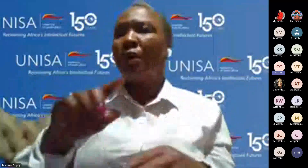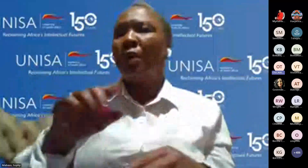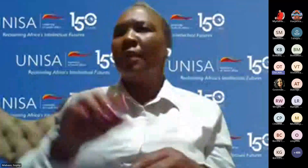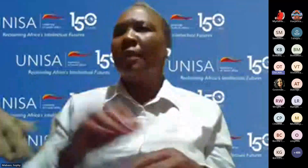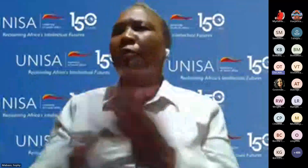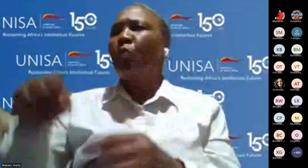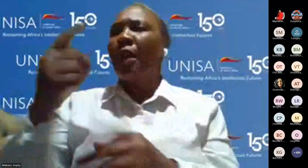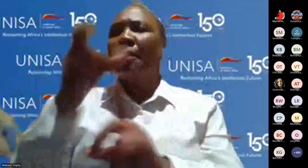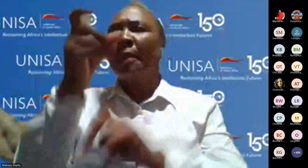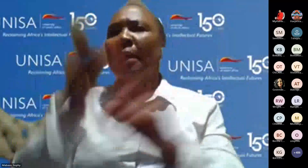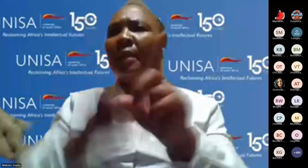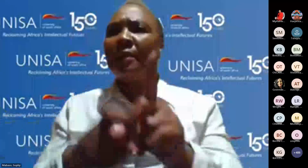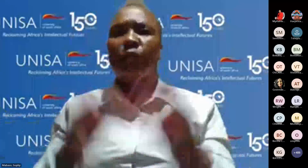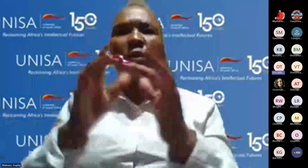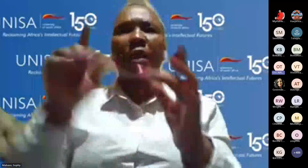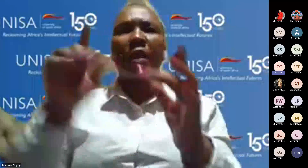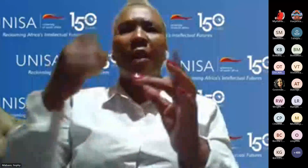person, until